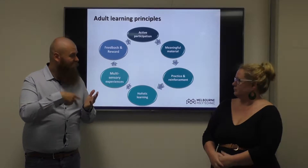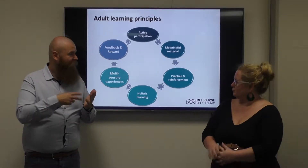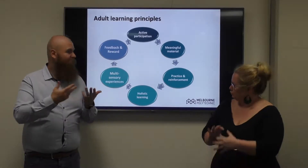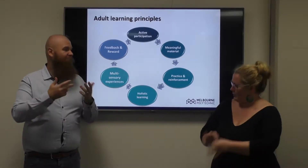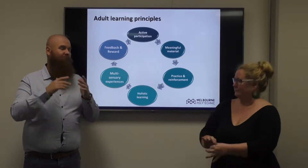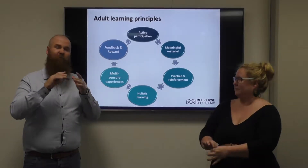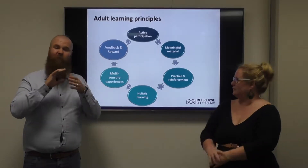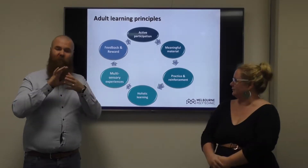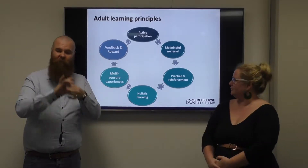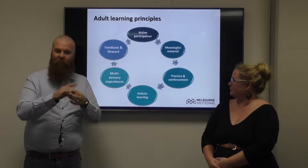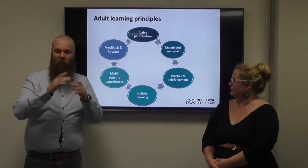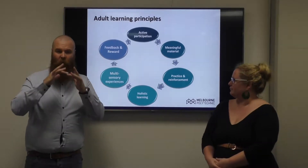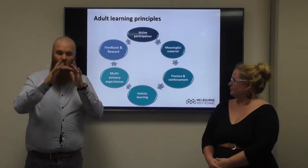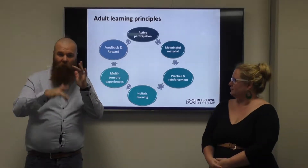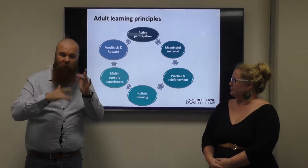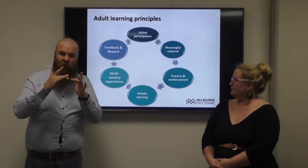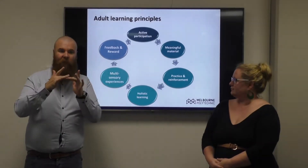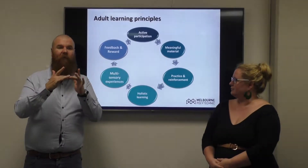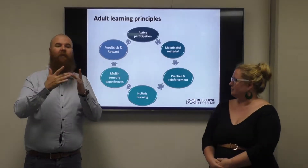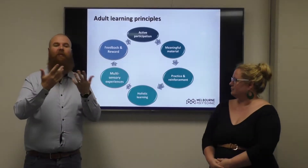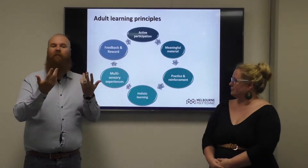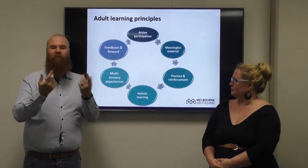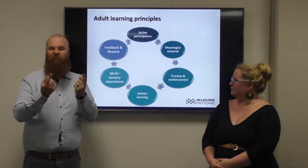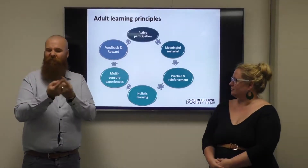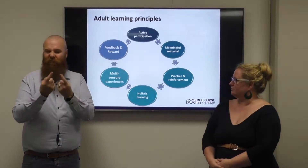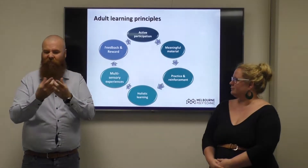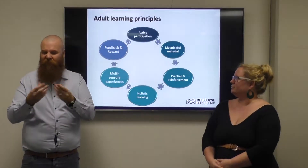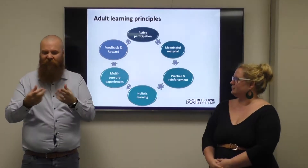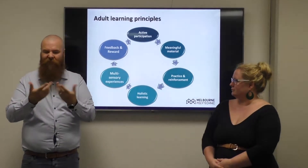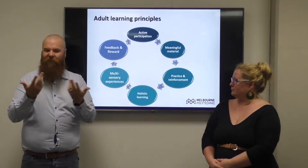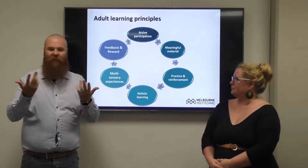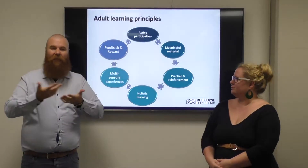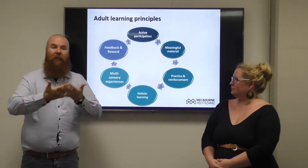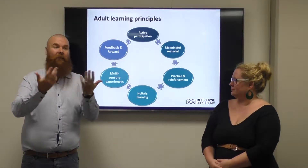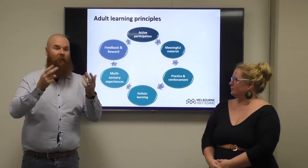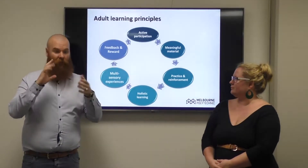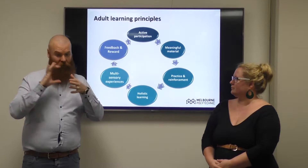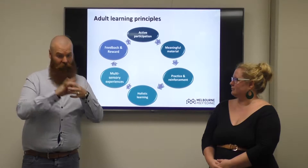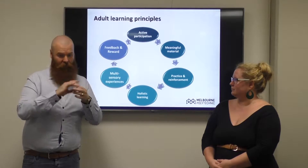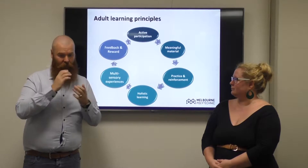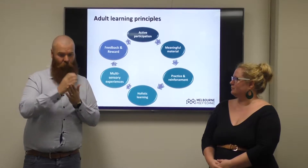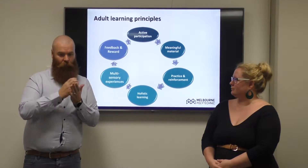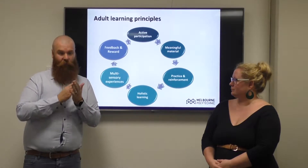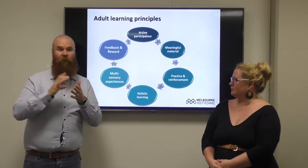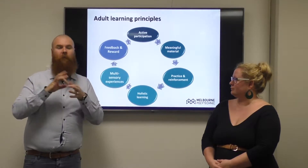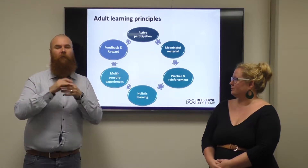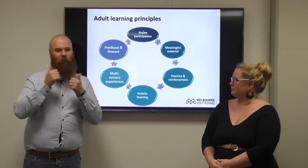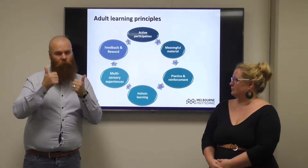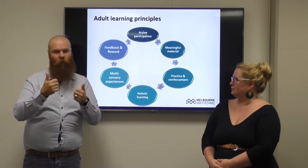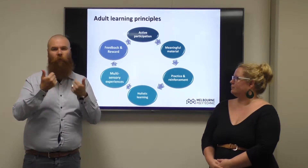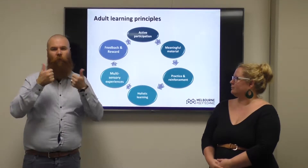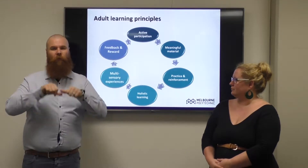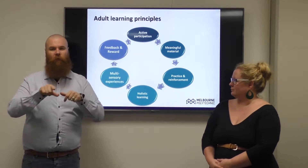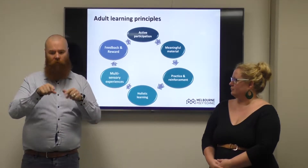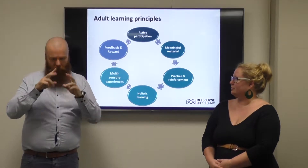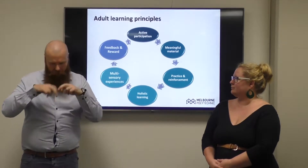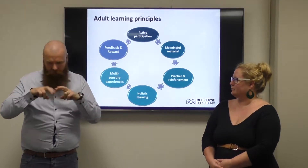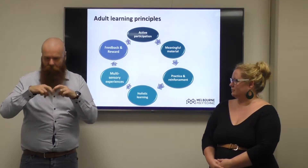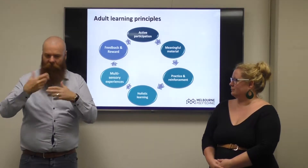Meaningful material. So you need to link in with the resources we provide, anything to do with the course,